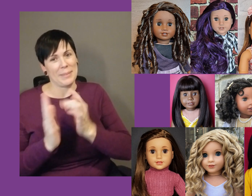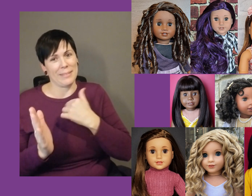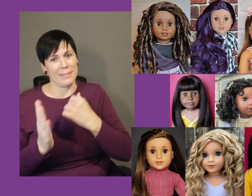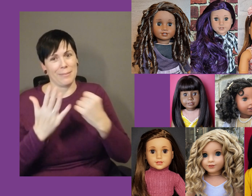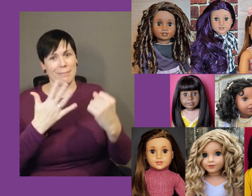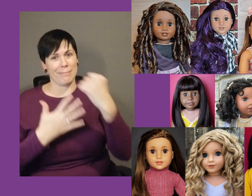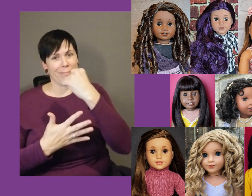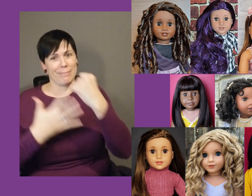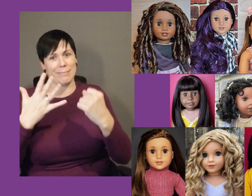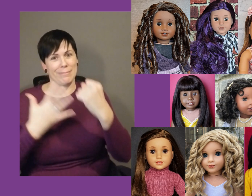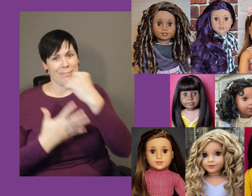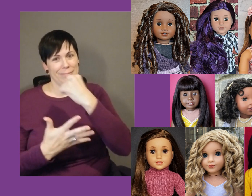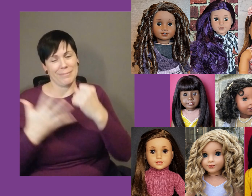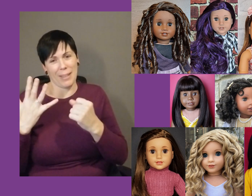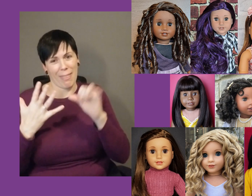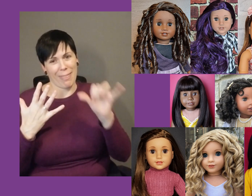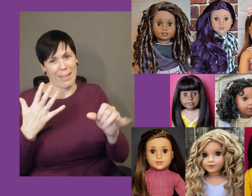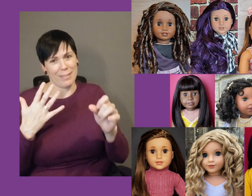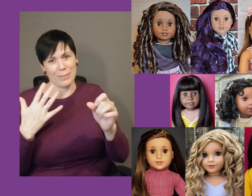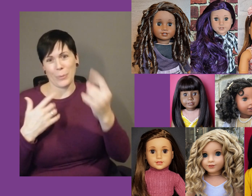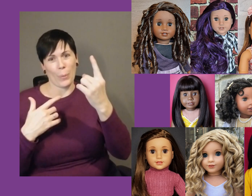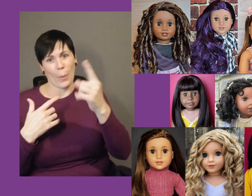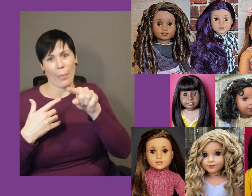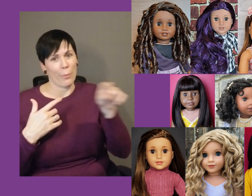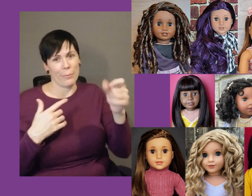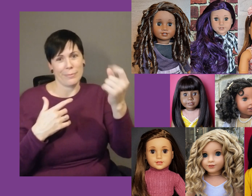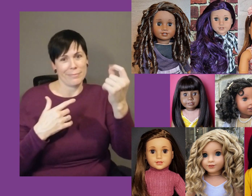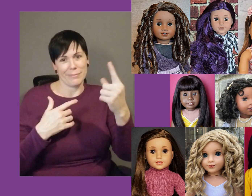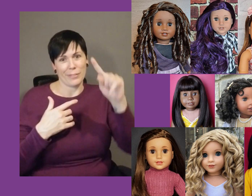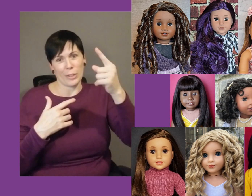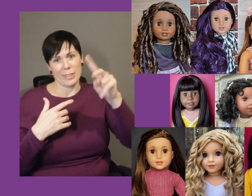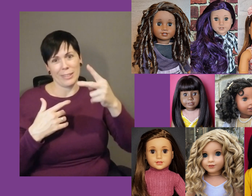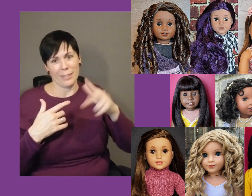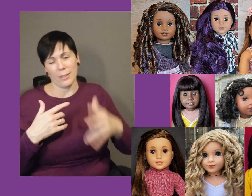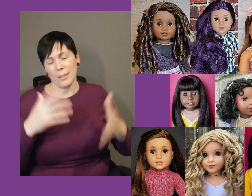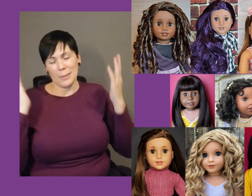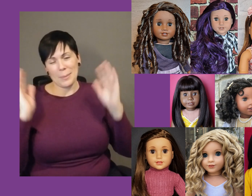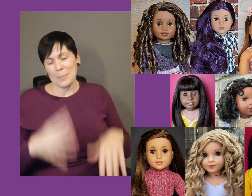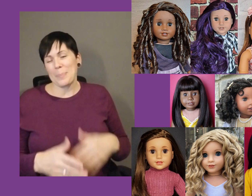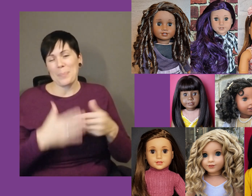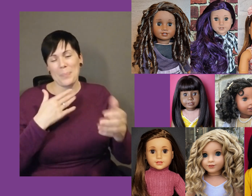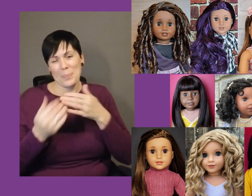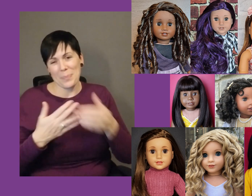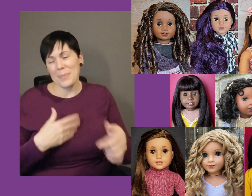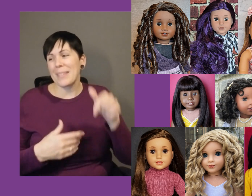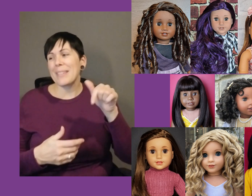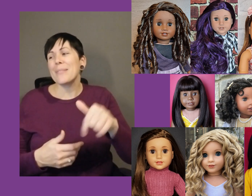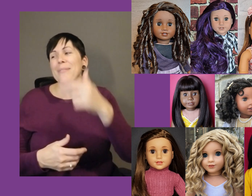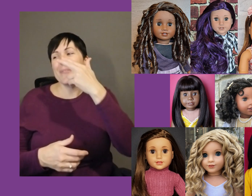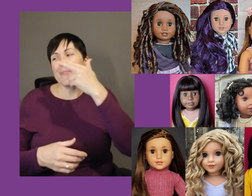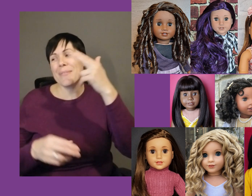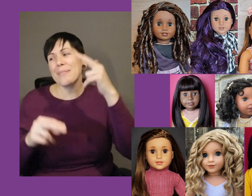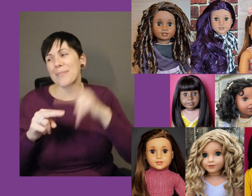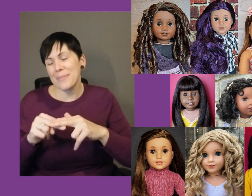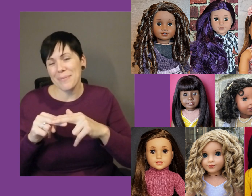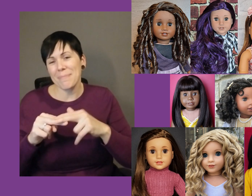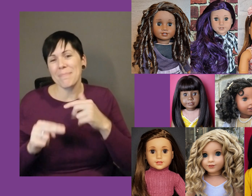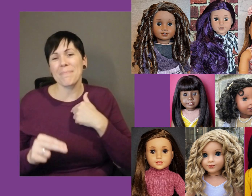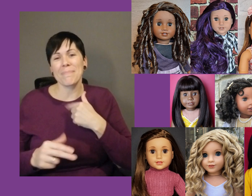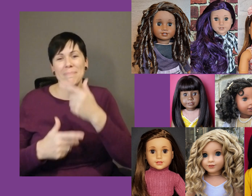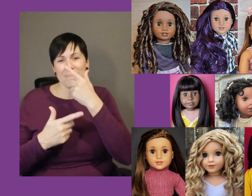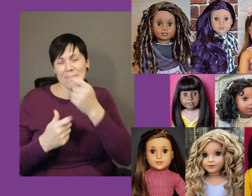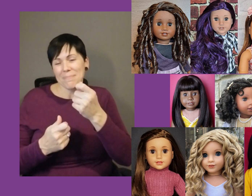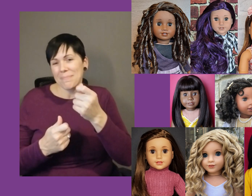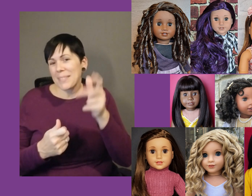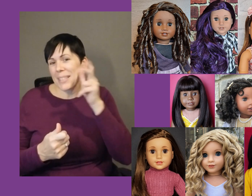1 through 10 or 1 through 11 order because it's not going to happen. But anyway, this was fun. I'm